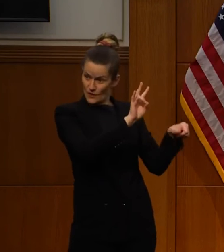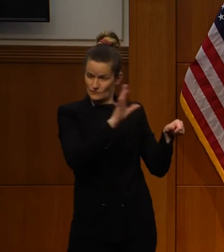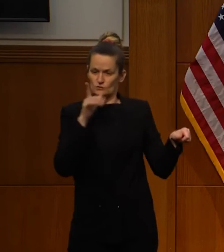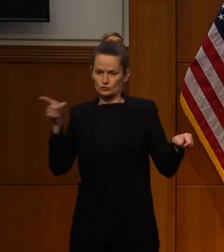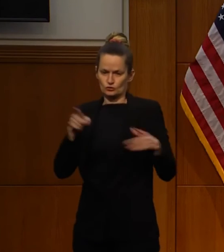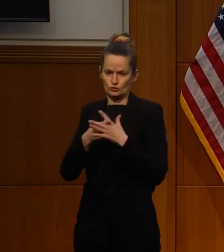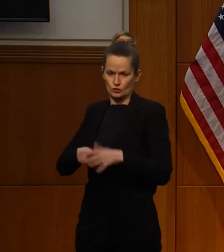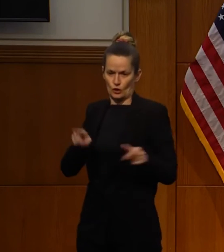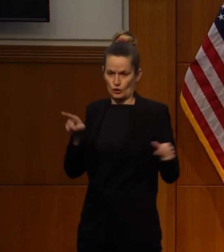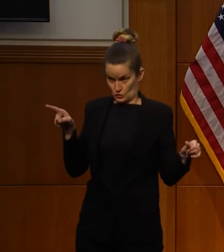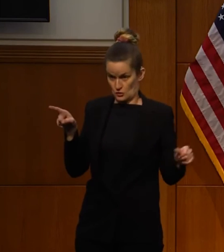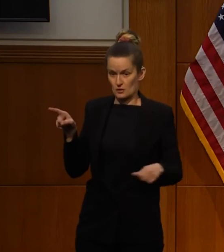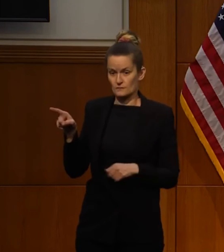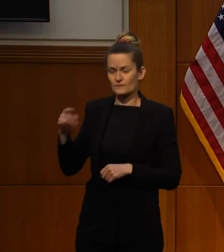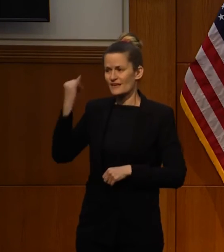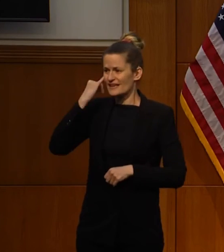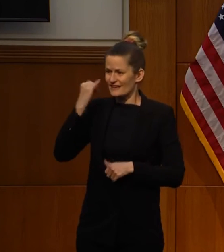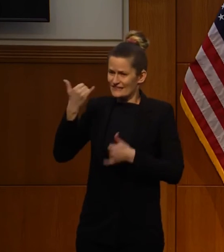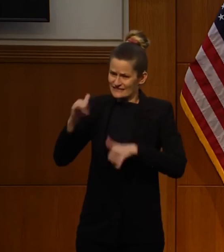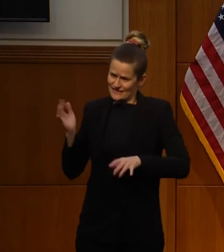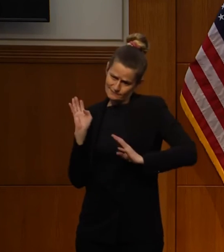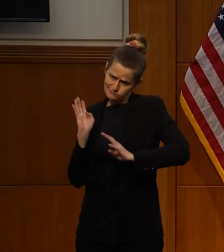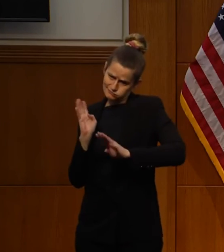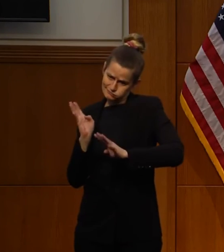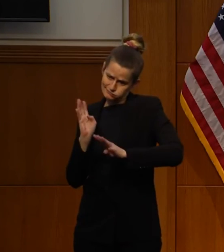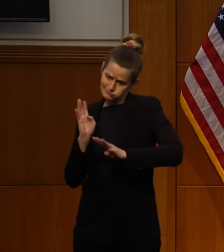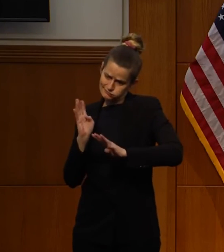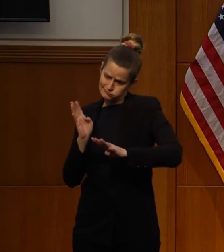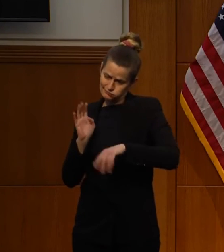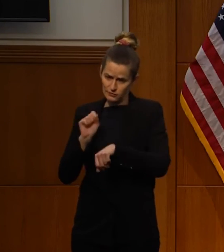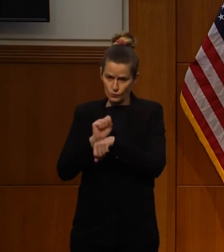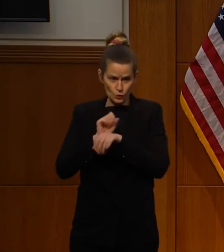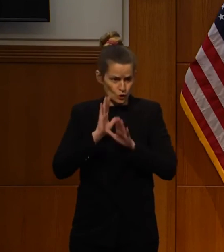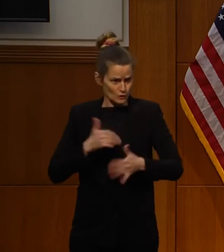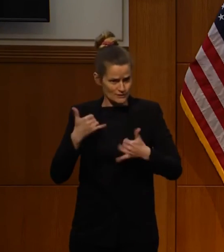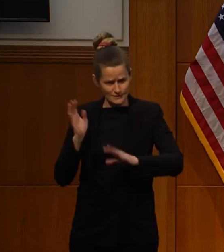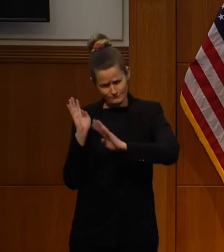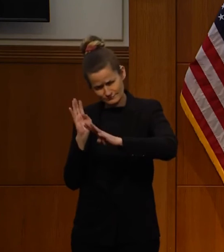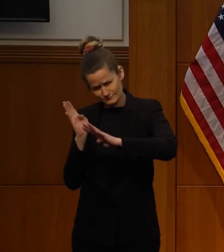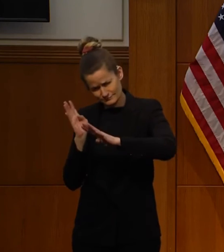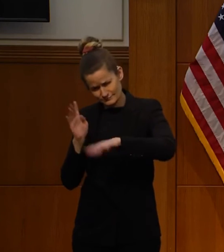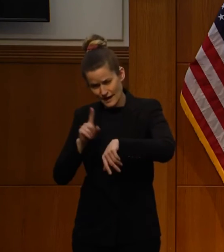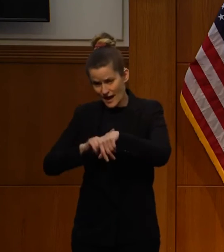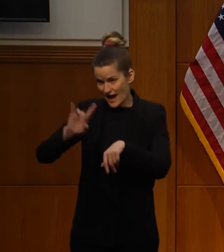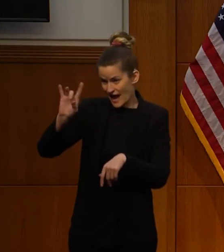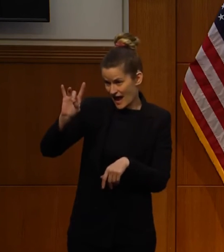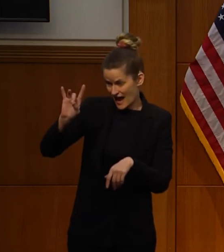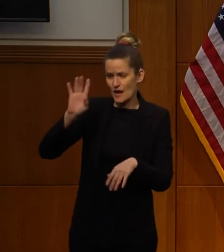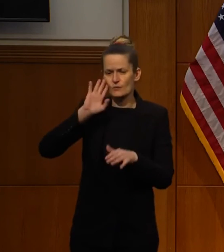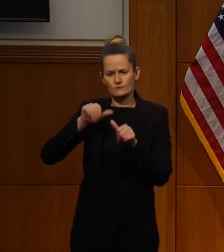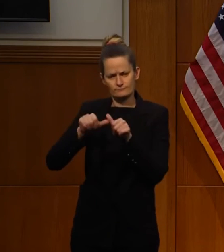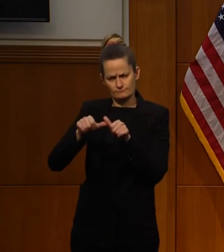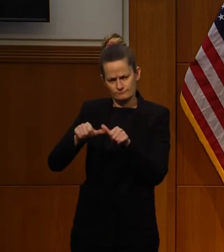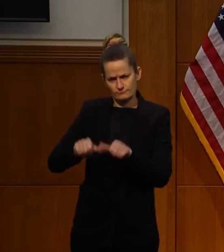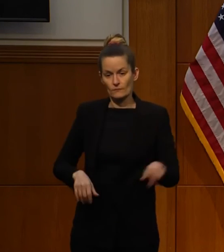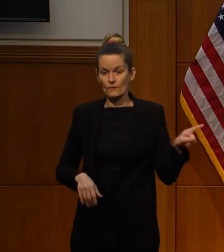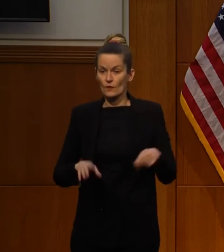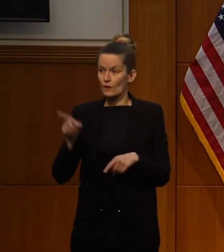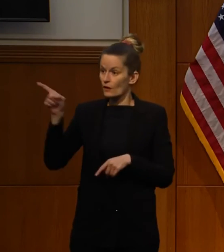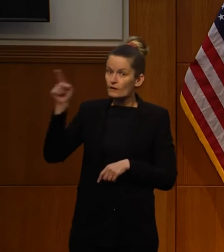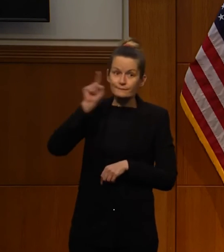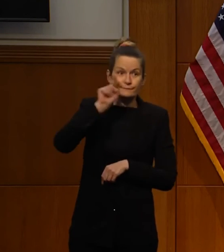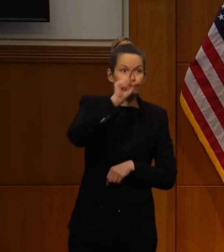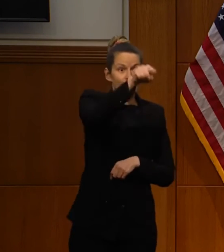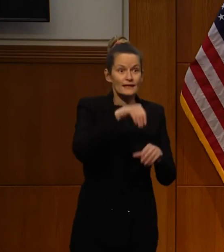8 o'clock and then hit the button at that point for those. For our folks who are in the precincts with the election day votes, they're going to